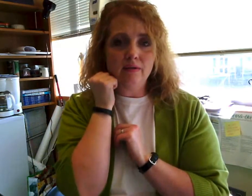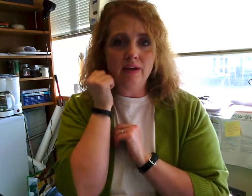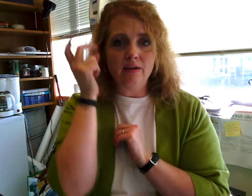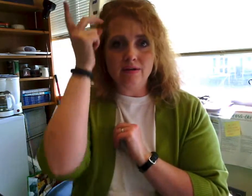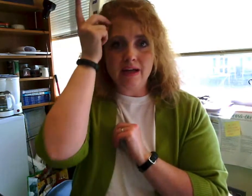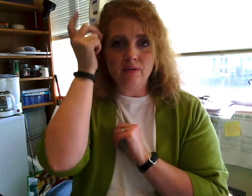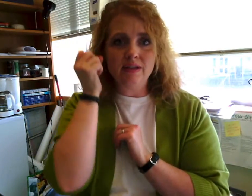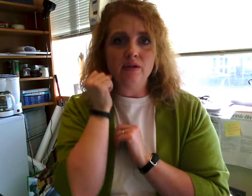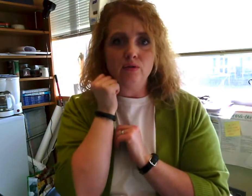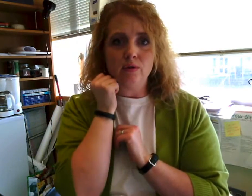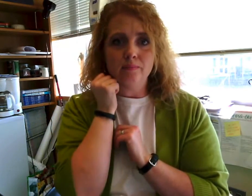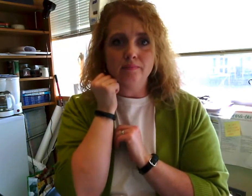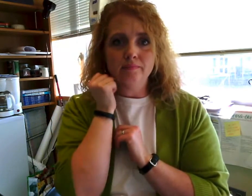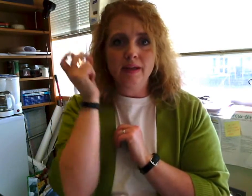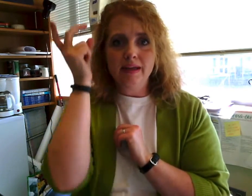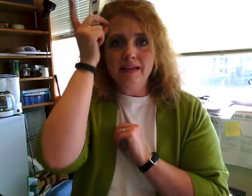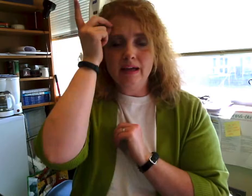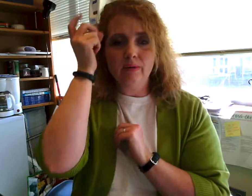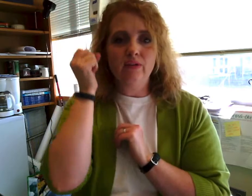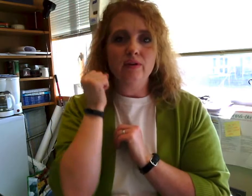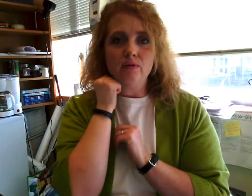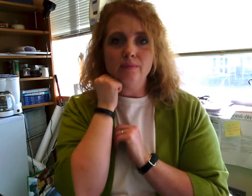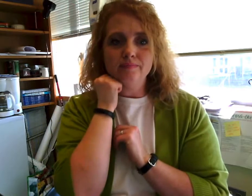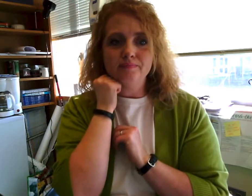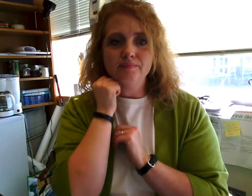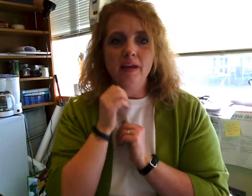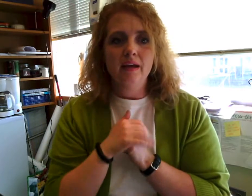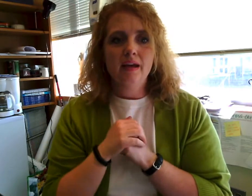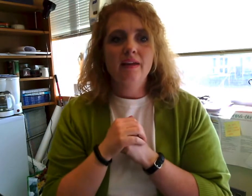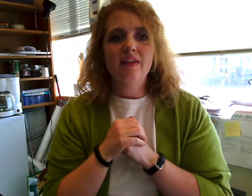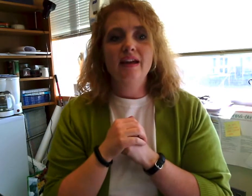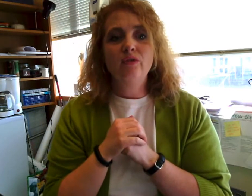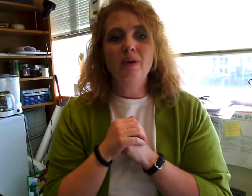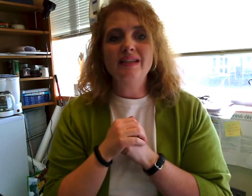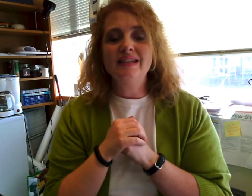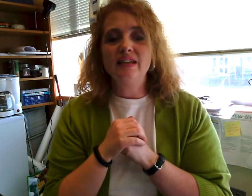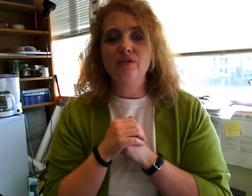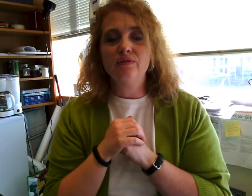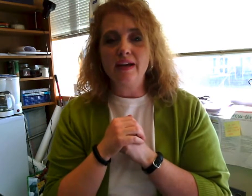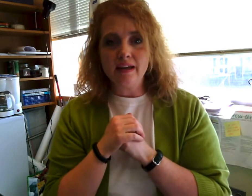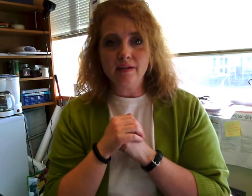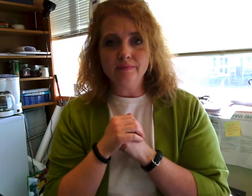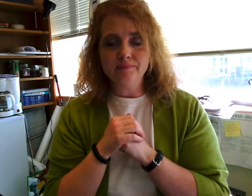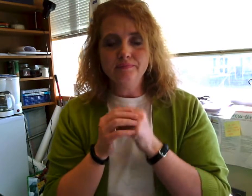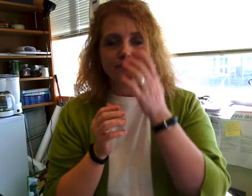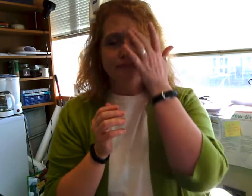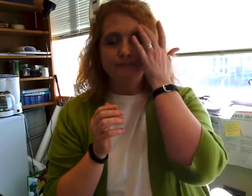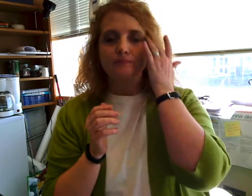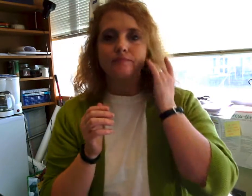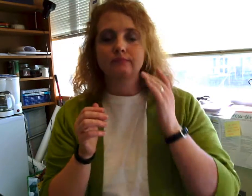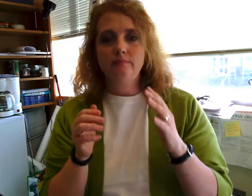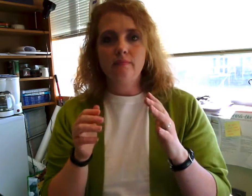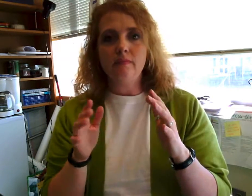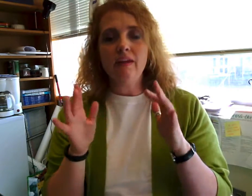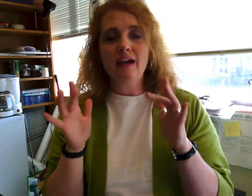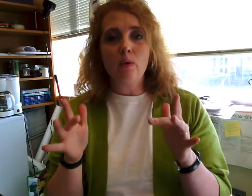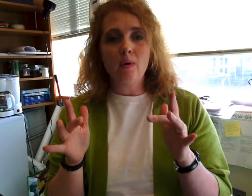down here, Down syndrome, Down syndrome. The next one is schizophrenia. That